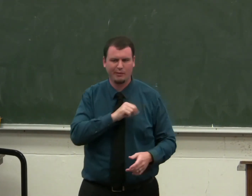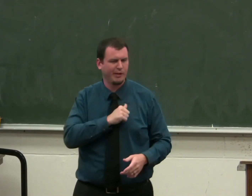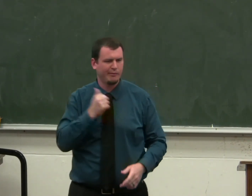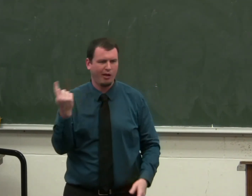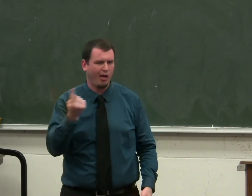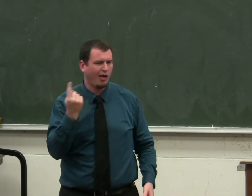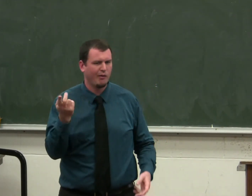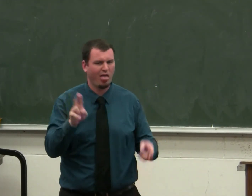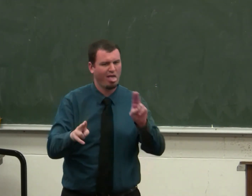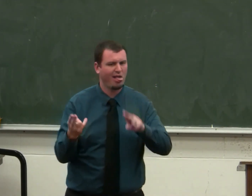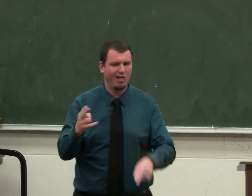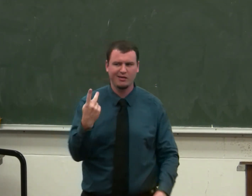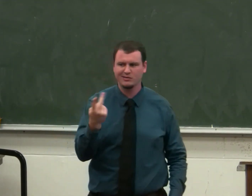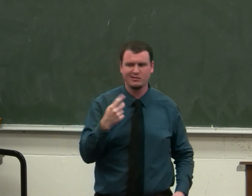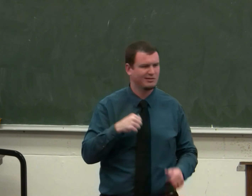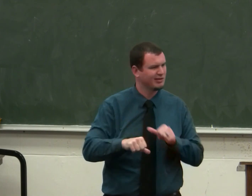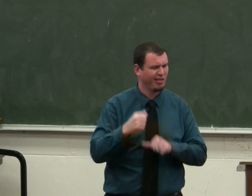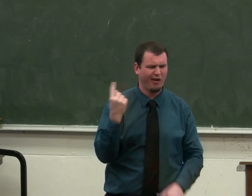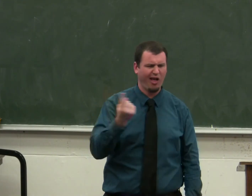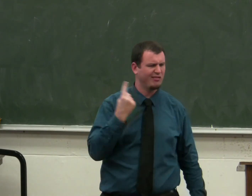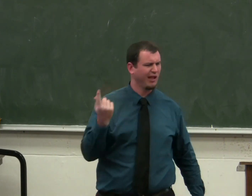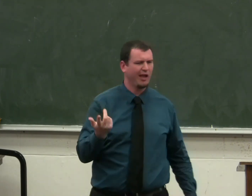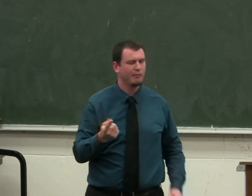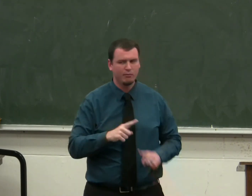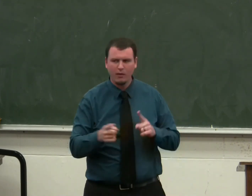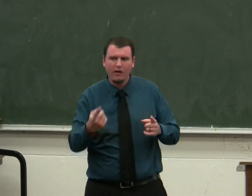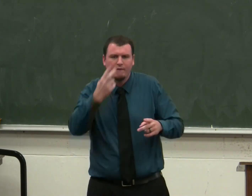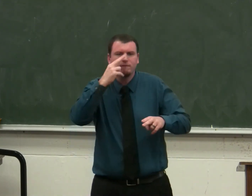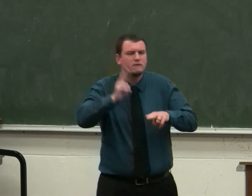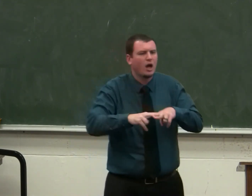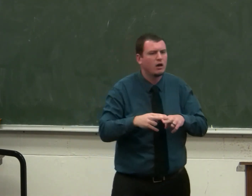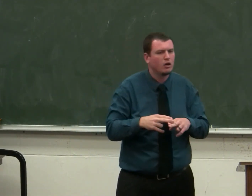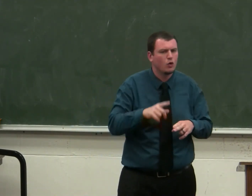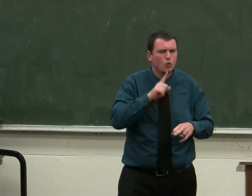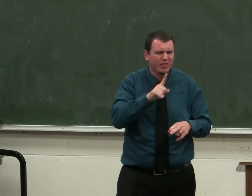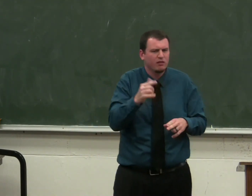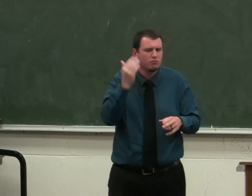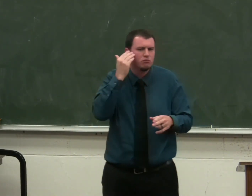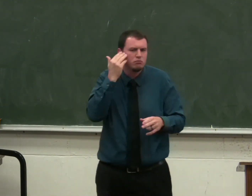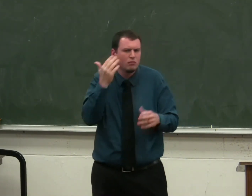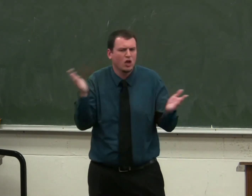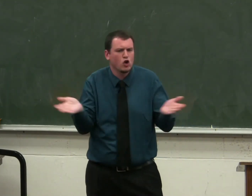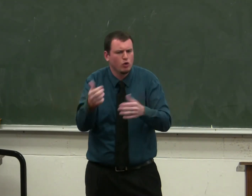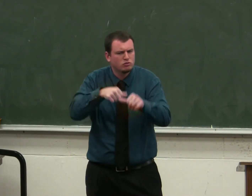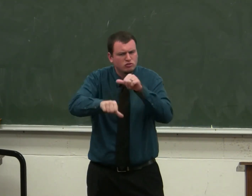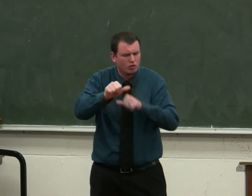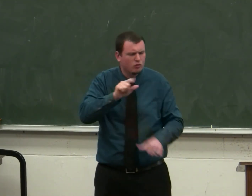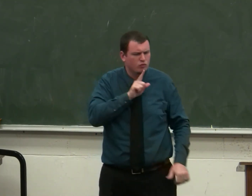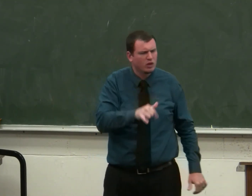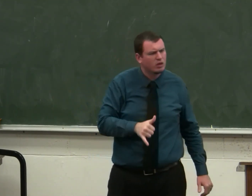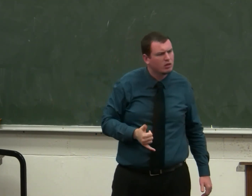tease each other, like Tom Adams and I do. And it's fine.